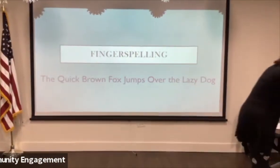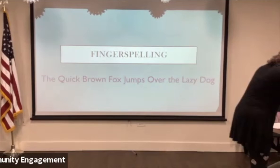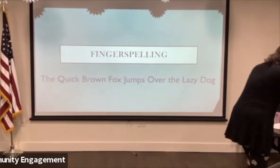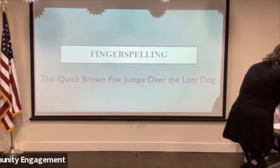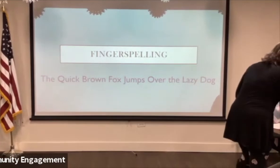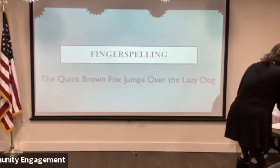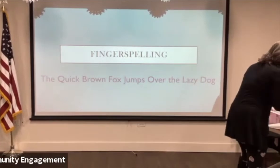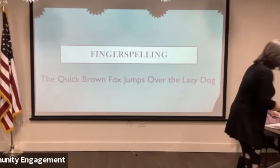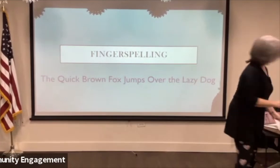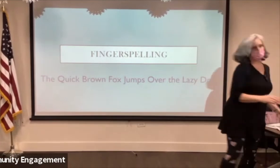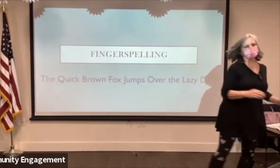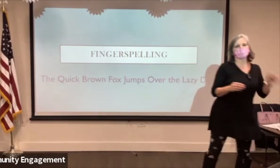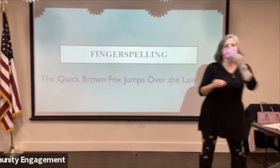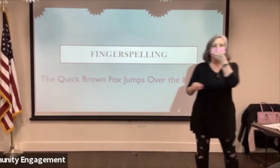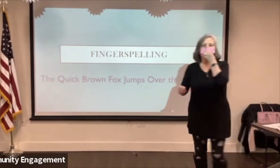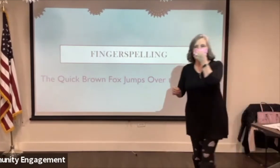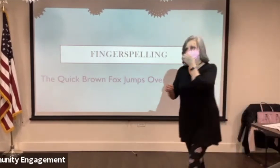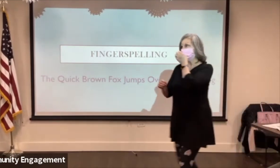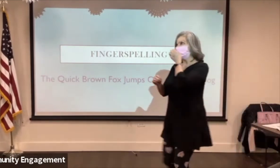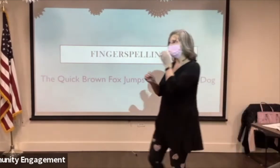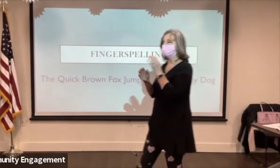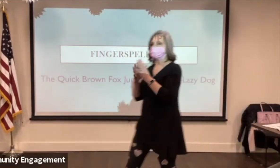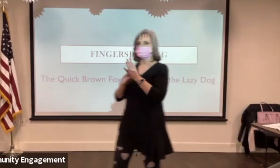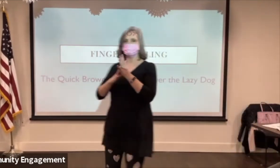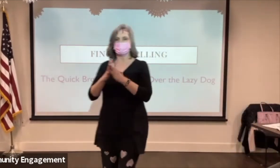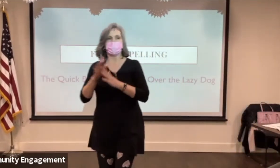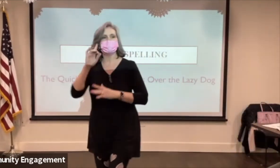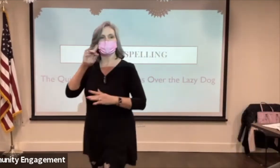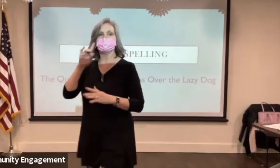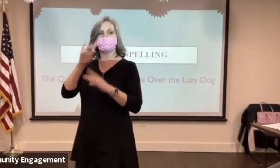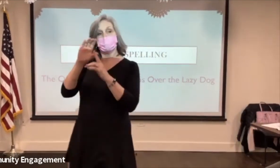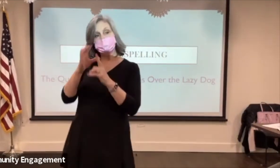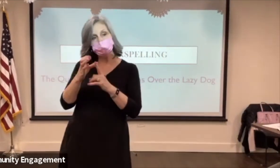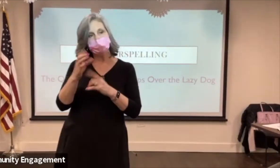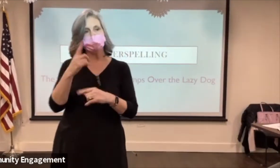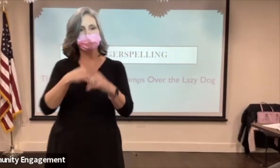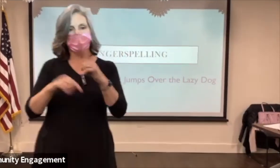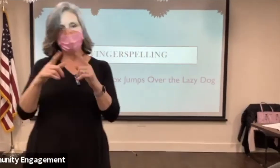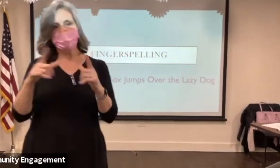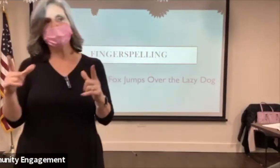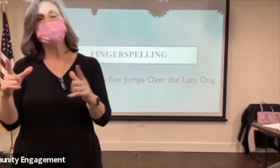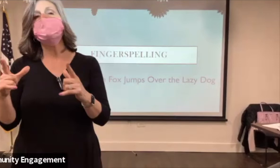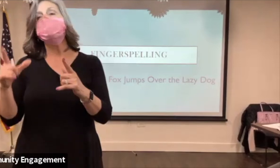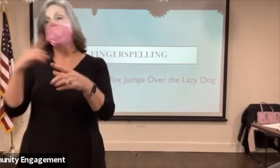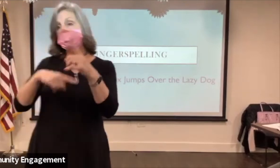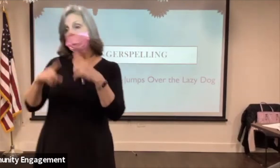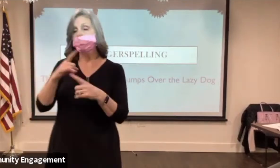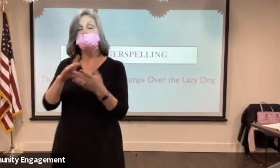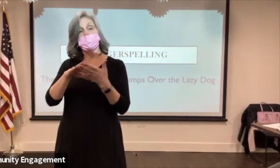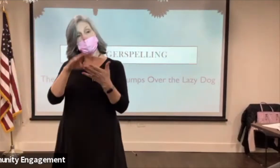And what I'd like to also do is just open it up to any kind of questions you might have about deaf culture, about sign language, signs you would like to